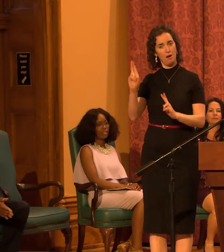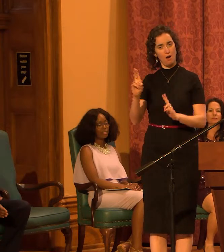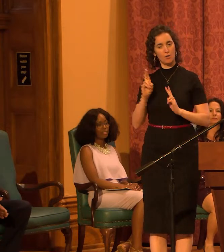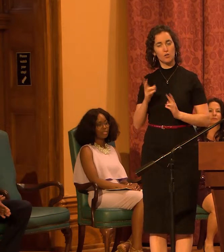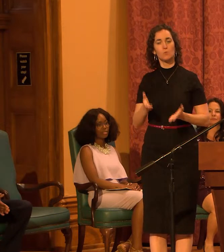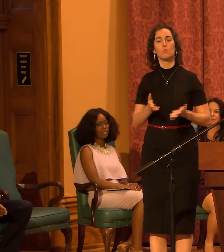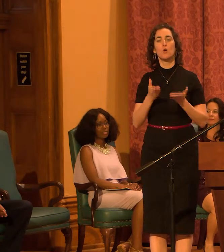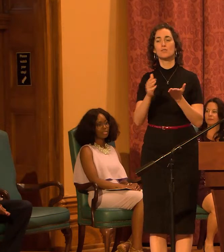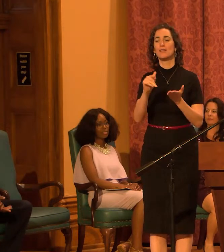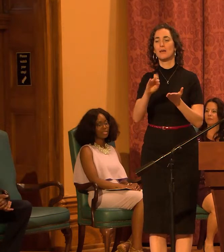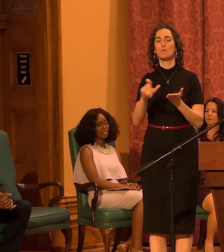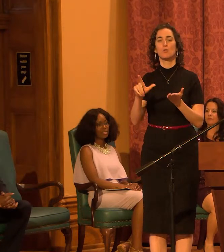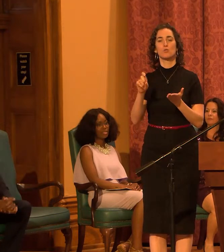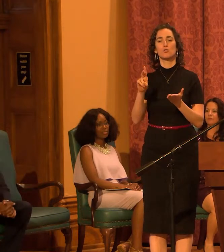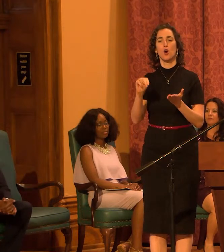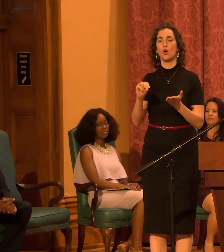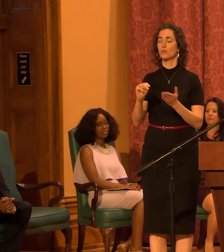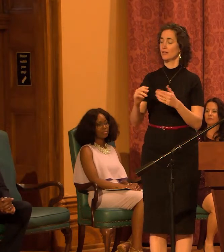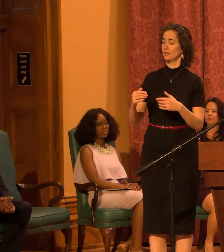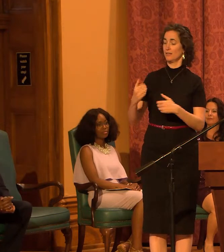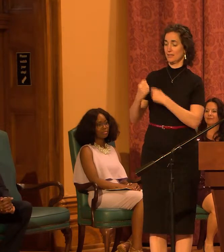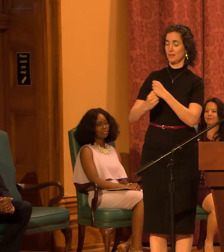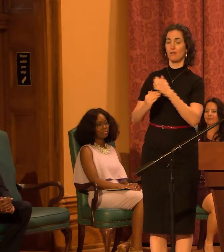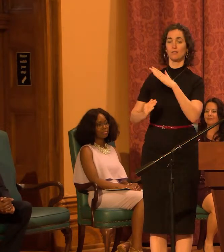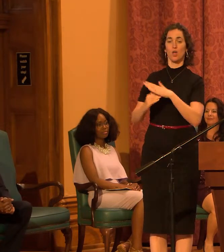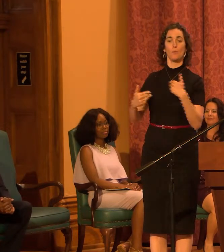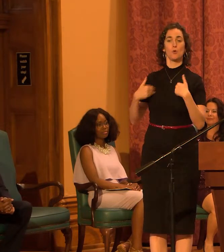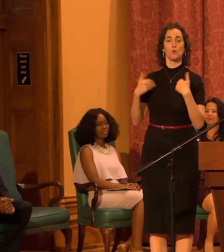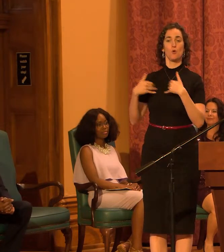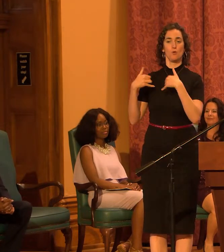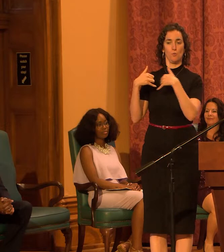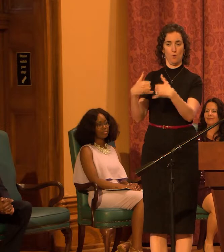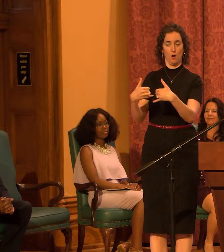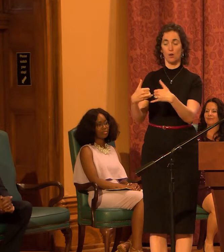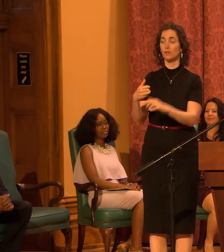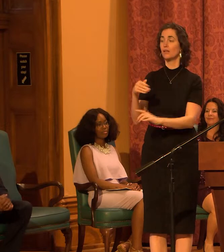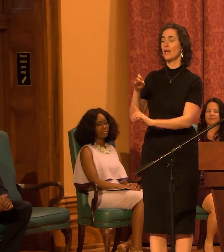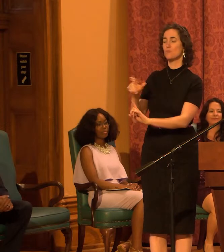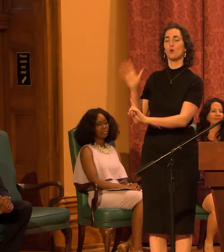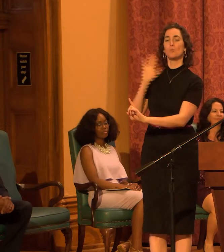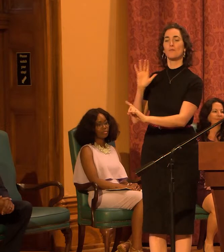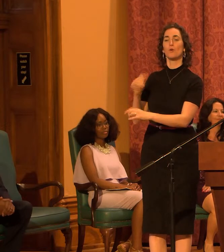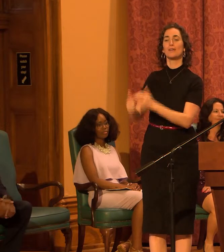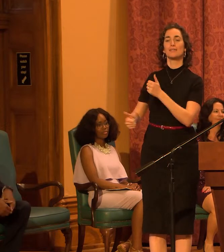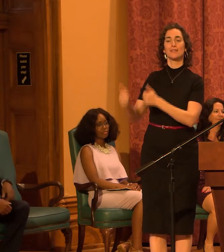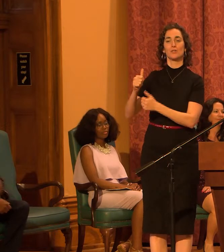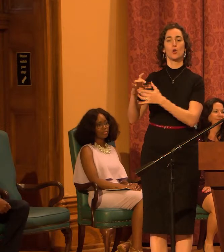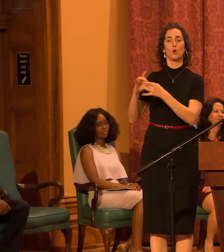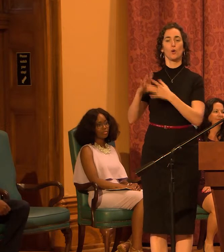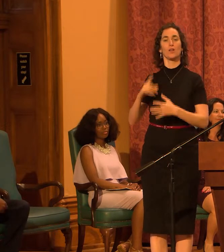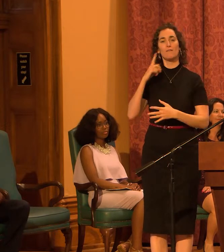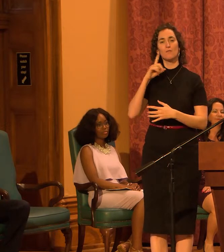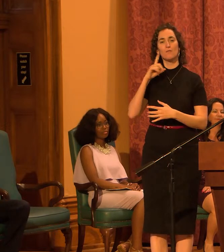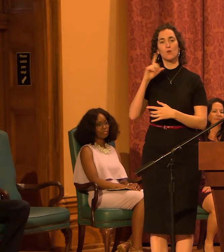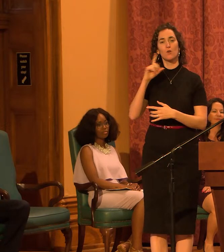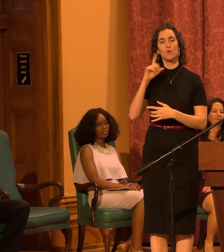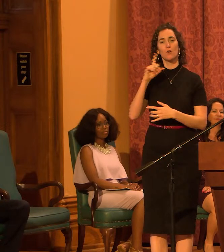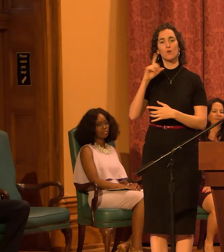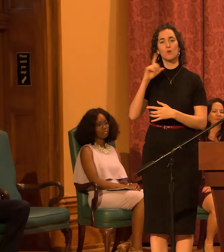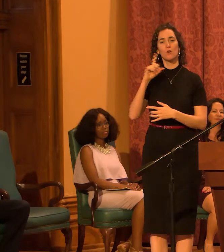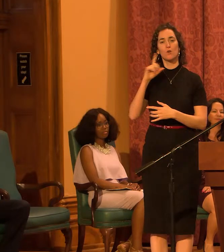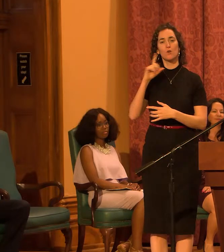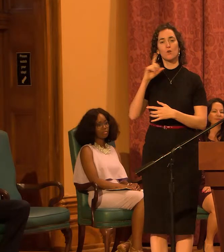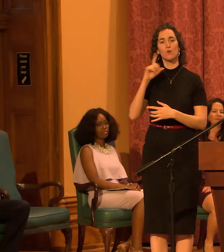present the April Dunn Youth of the Year Award. April was the senior coordinator in the Governor's Office of